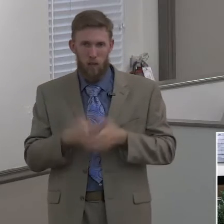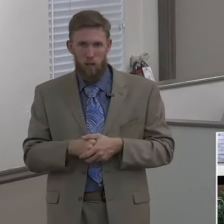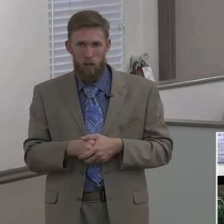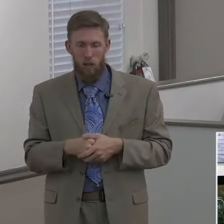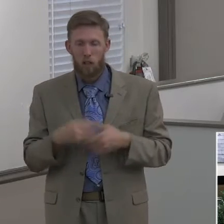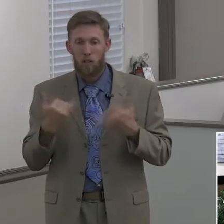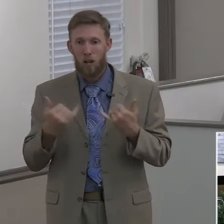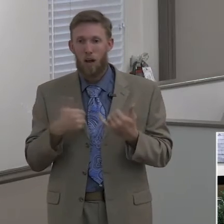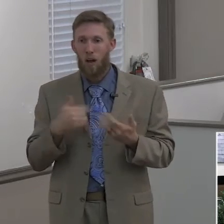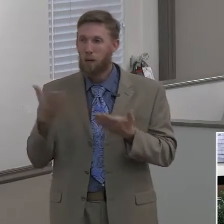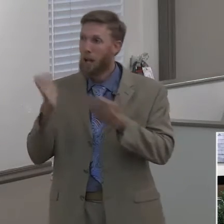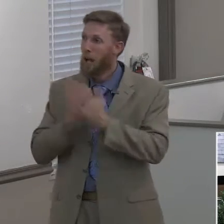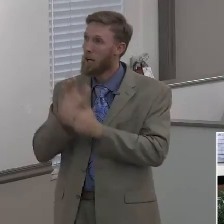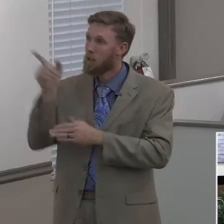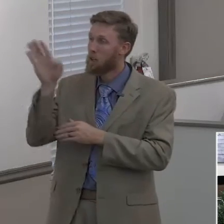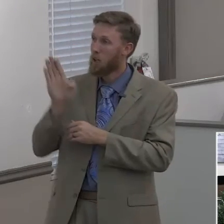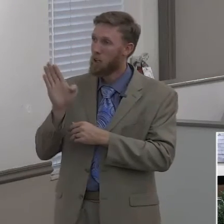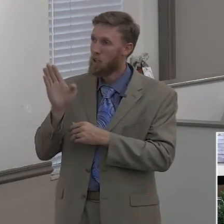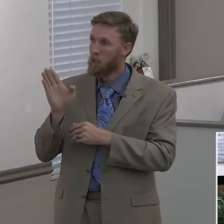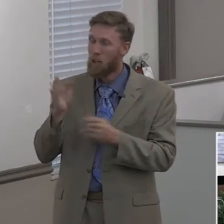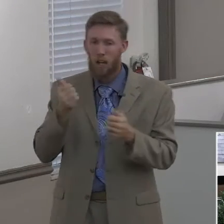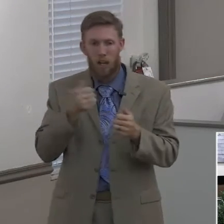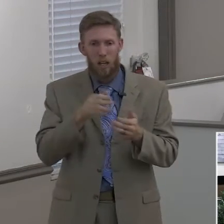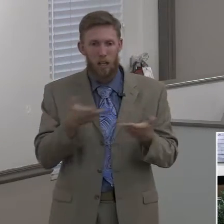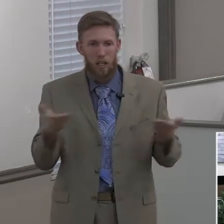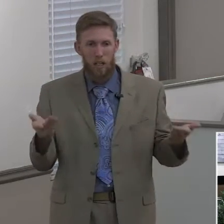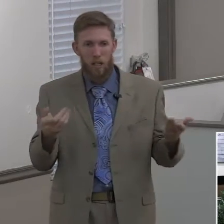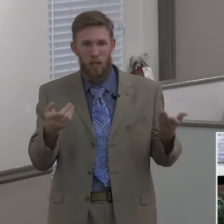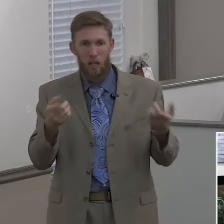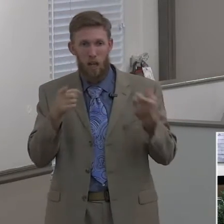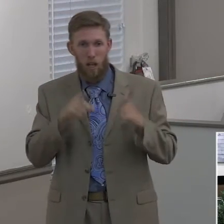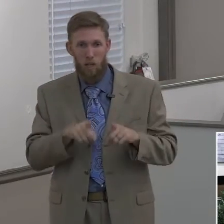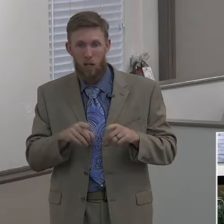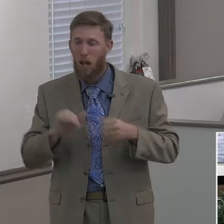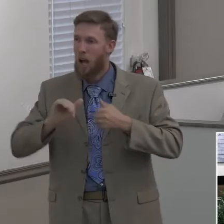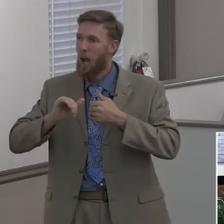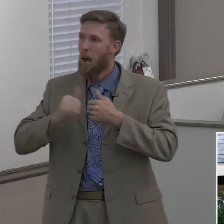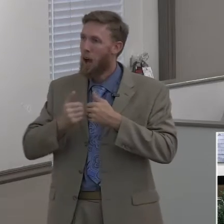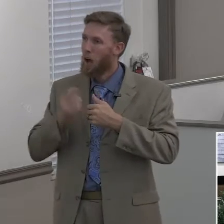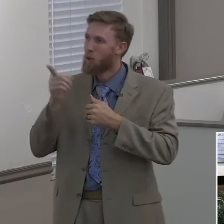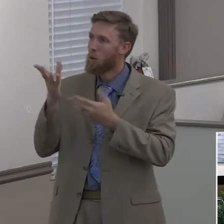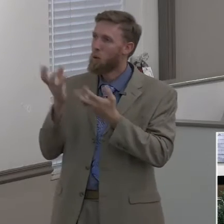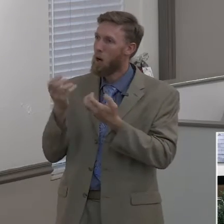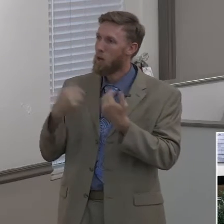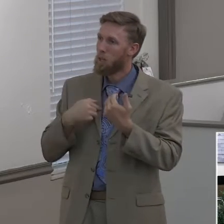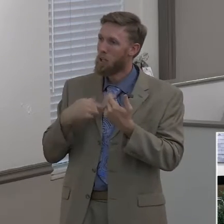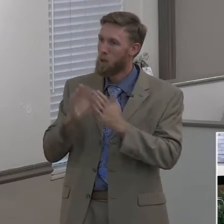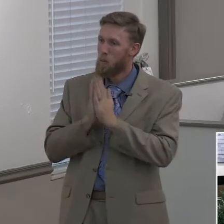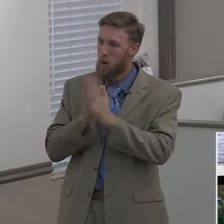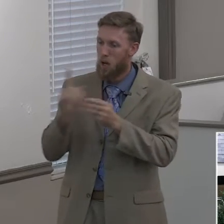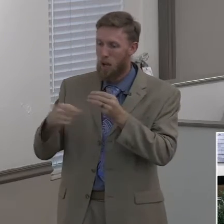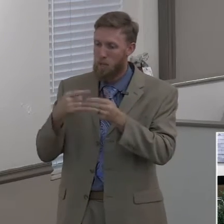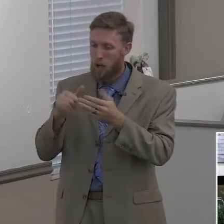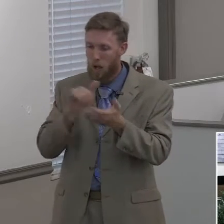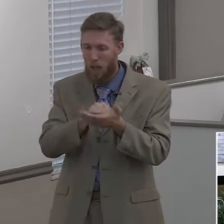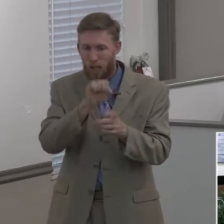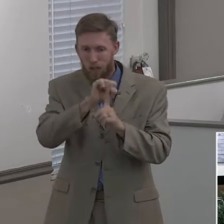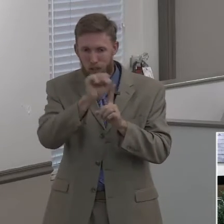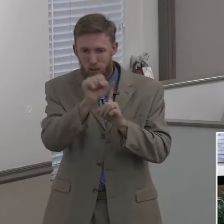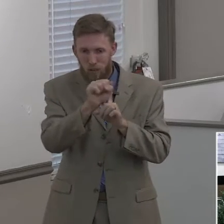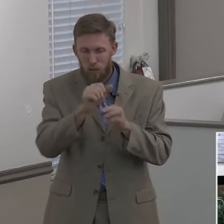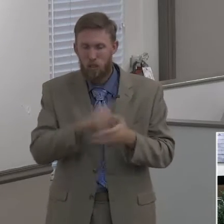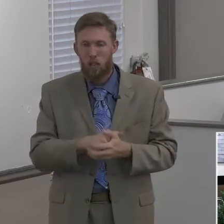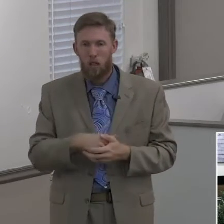So now I'm going to ask God the question whenever something comes up, how do you want me to pray about that? Now, you know, this morning I